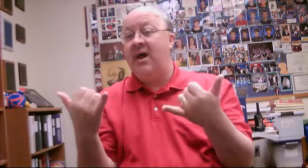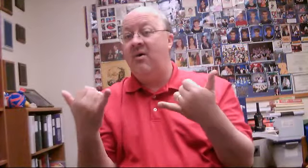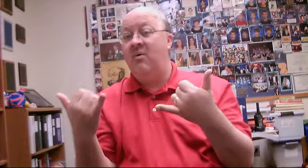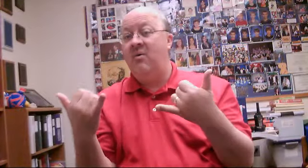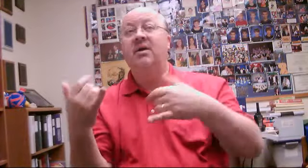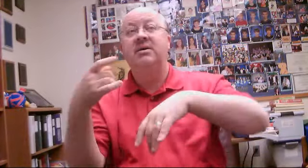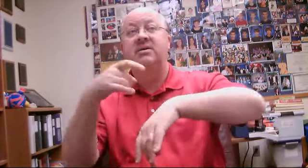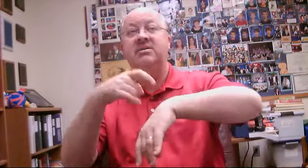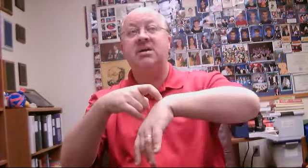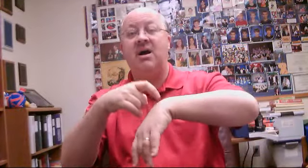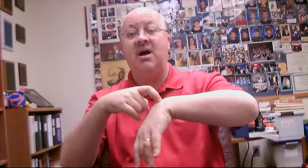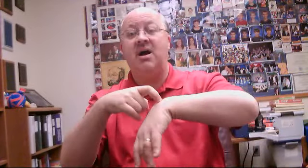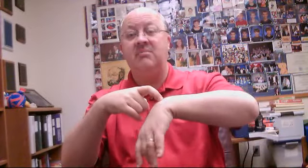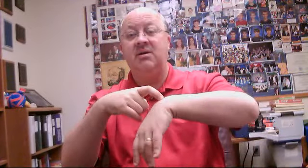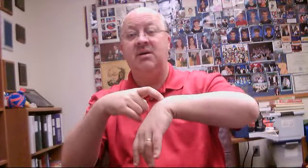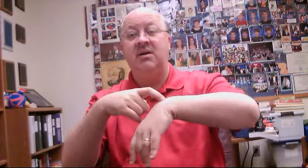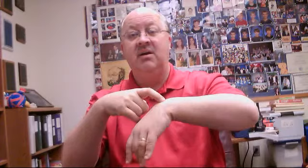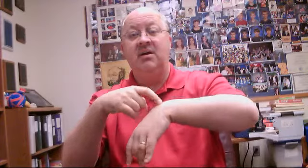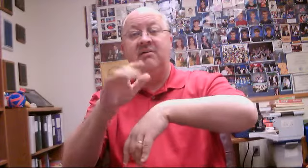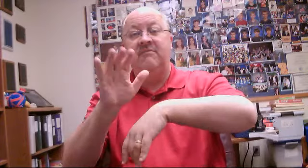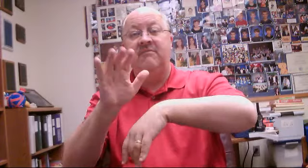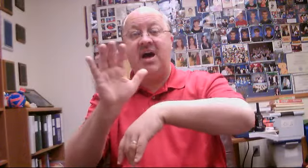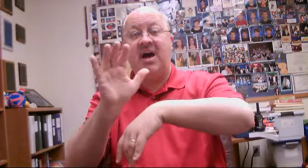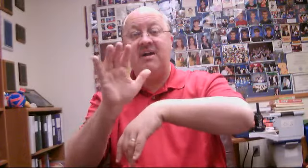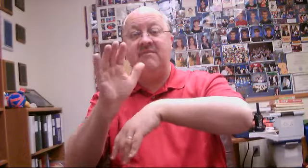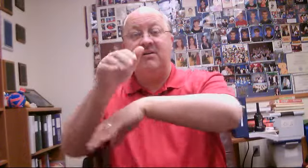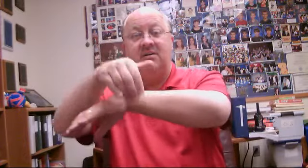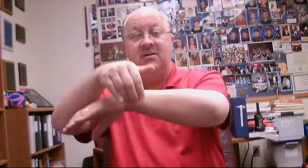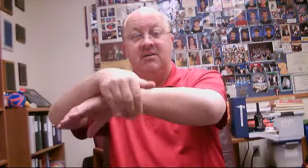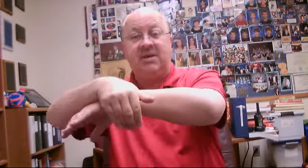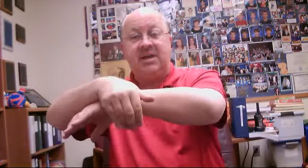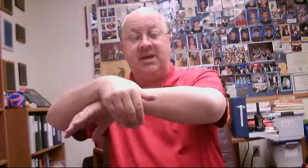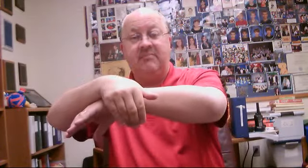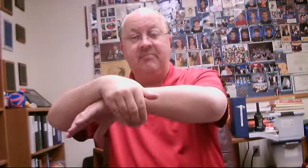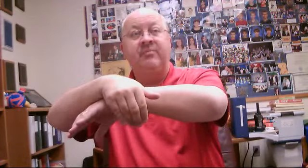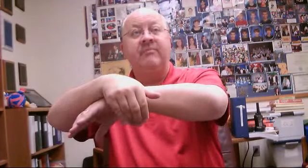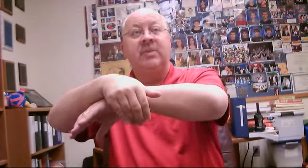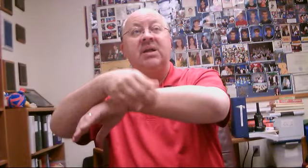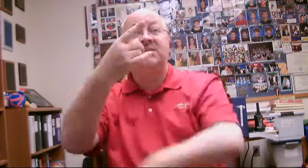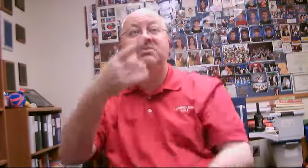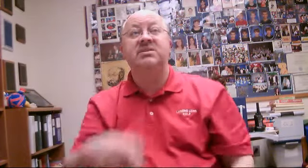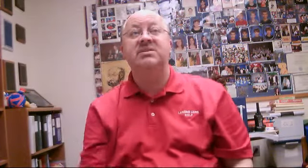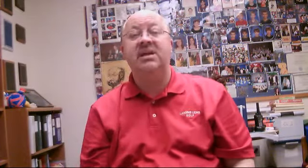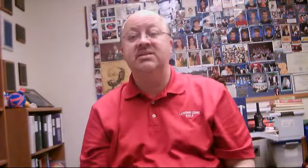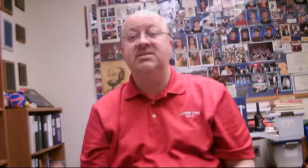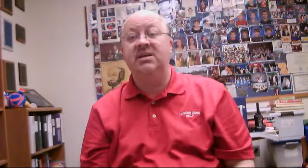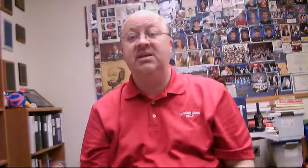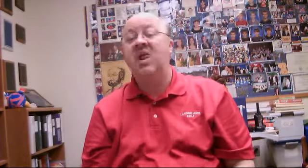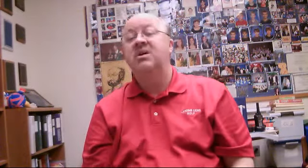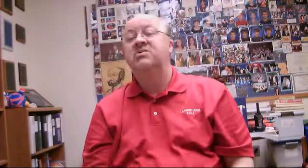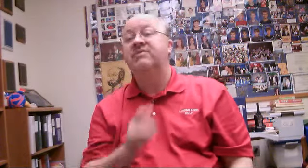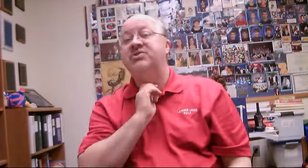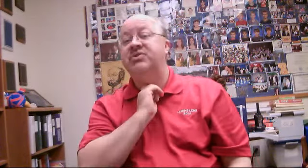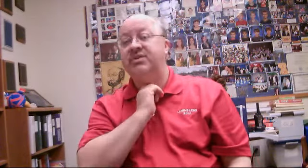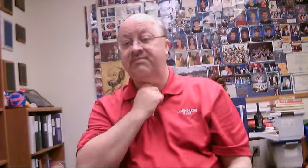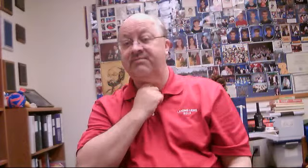now, time, 5 p.m. because that's what the sentence says. So if I turn off my